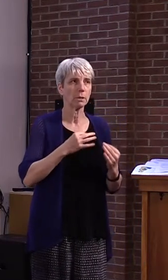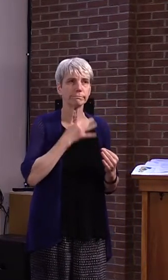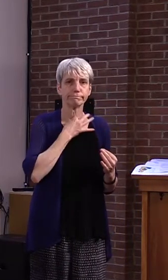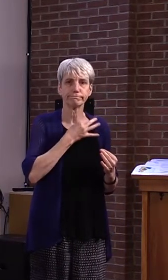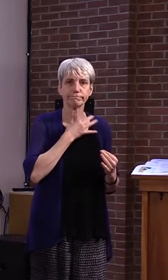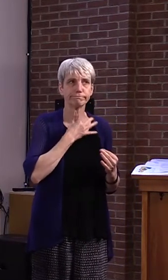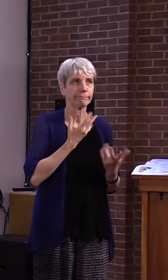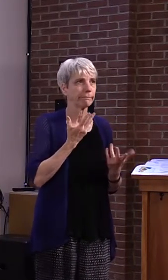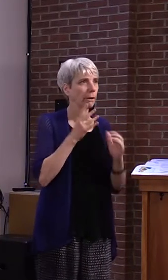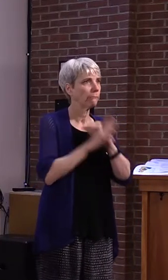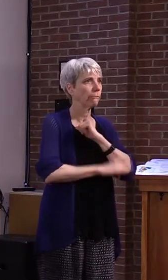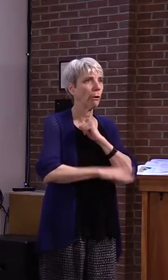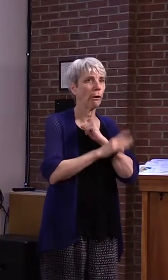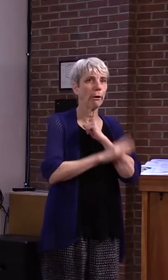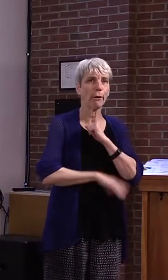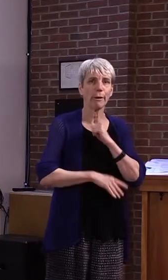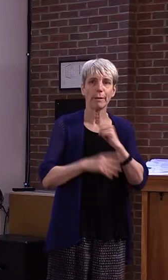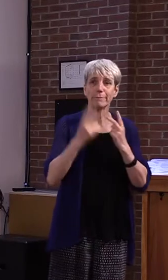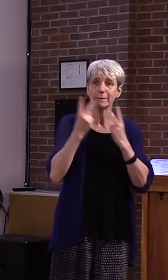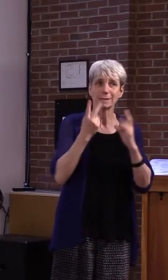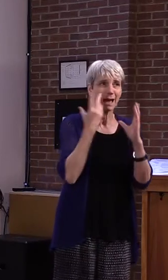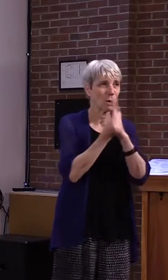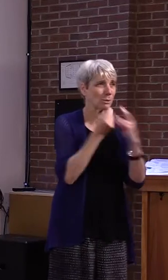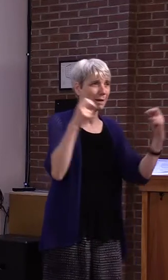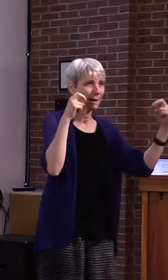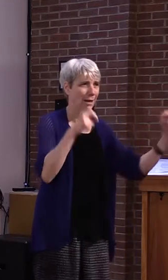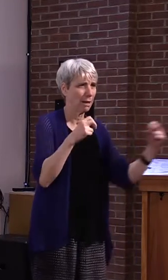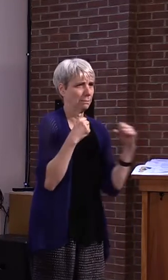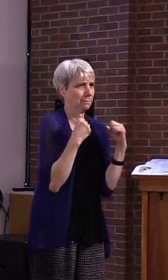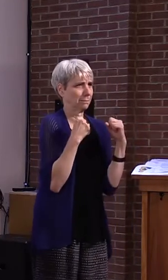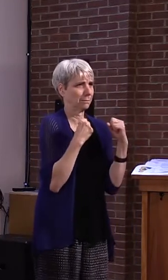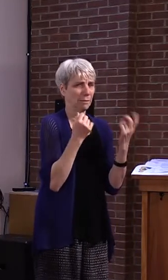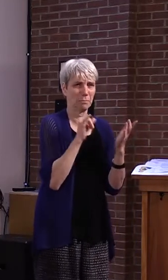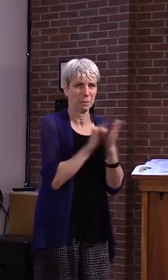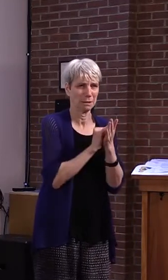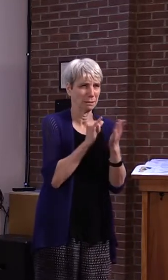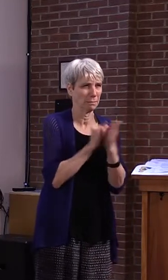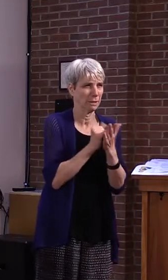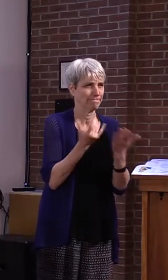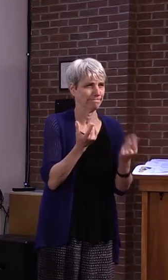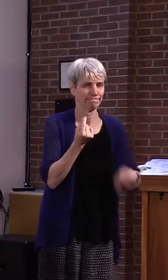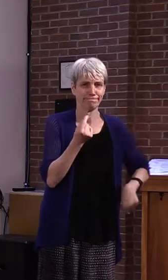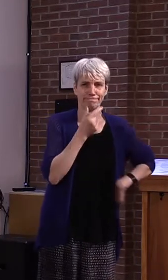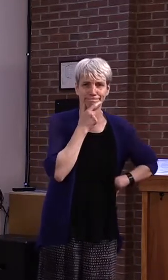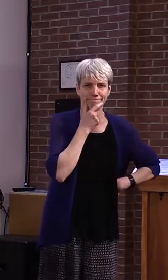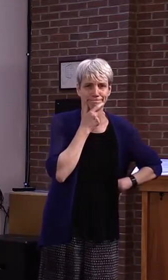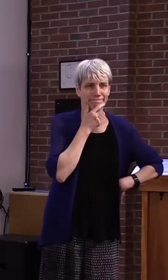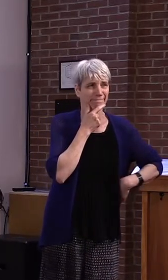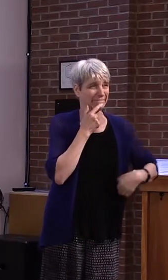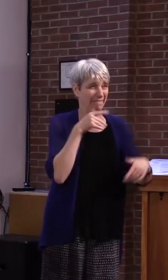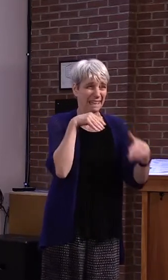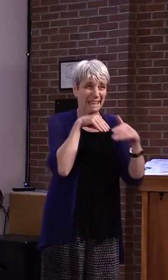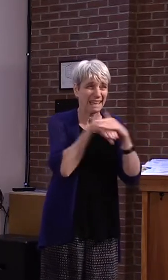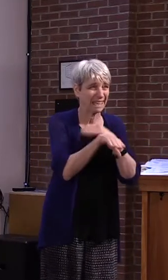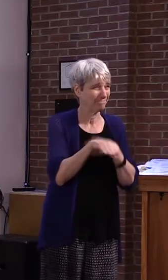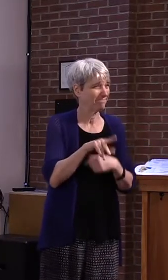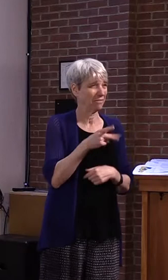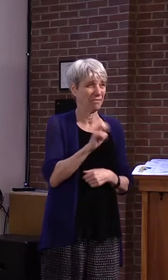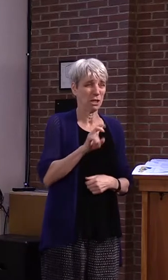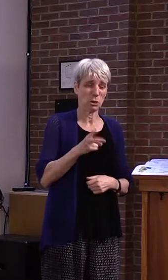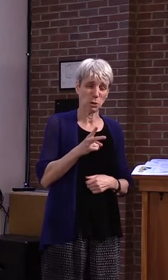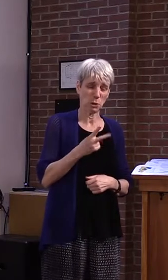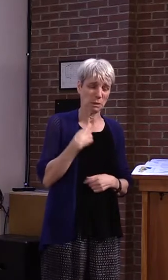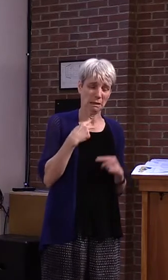is going to be less amenable to outdoor visits and they do not see a way forward for indoor visitation